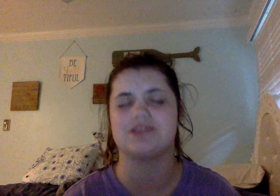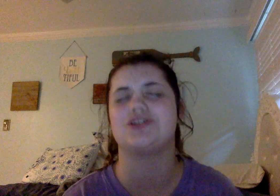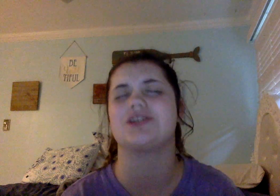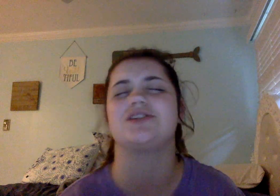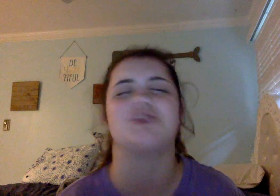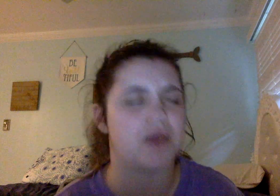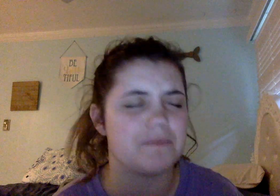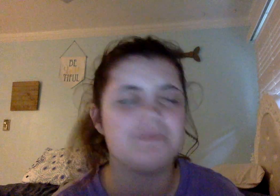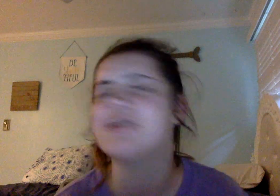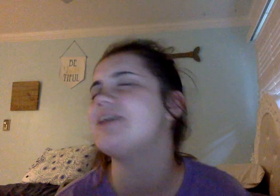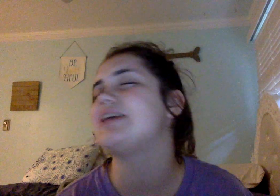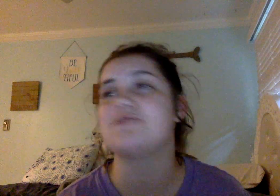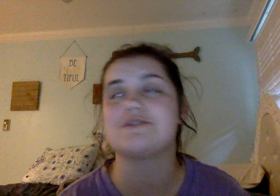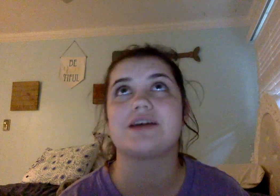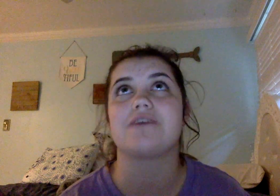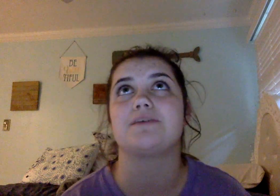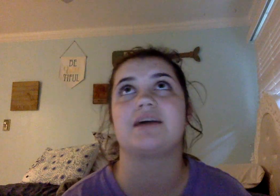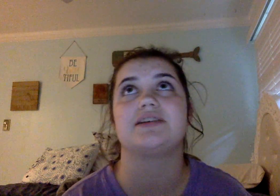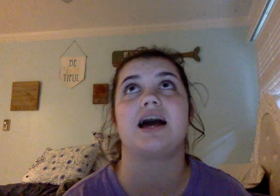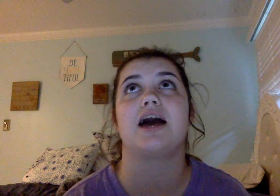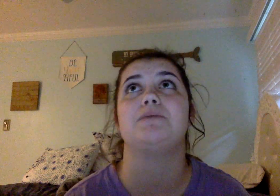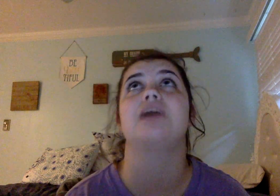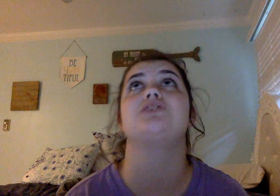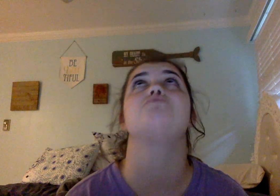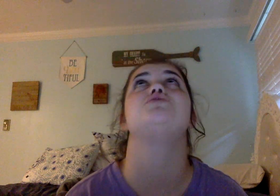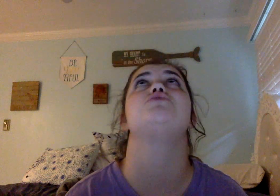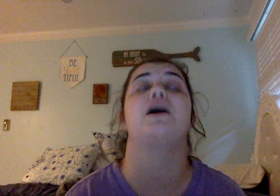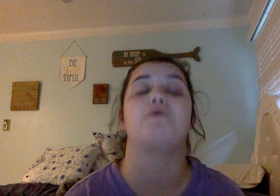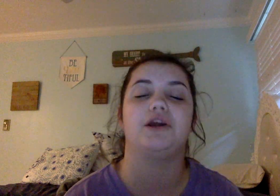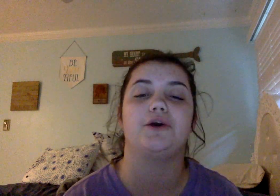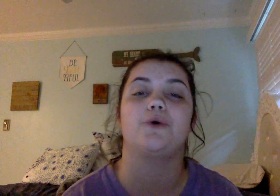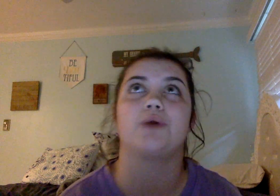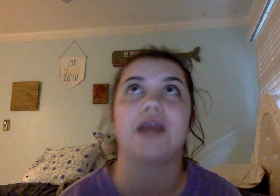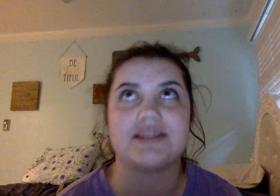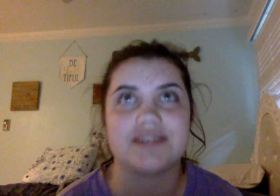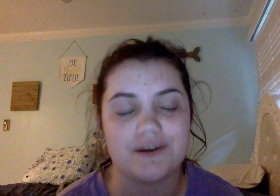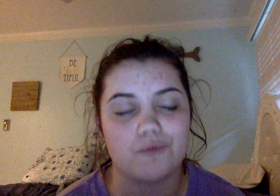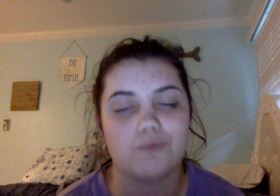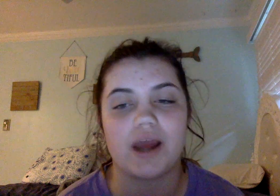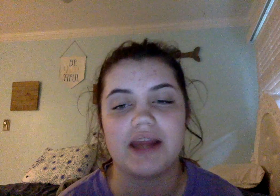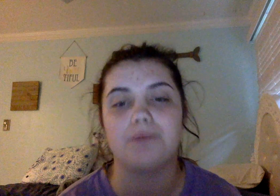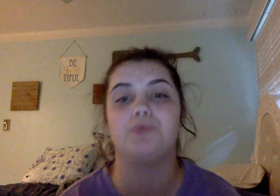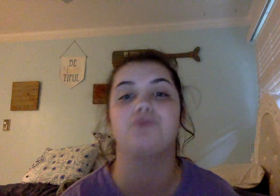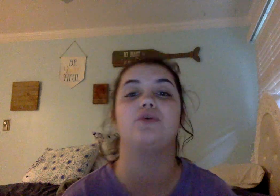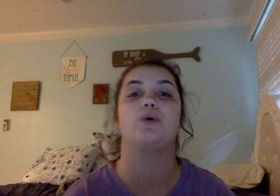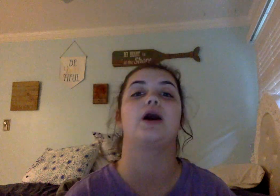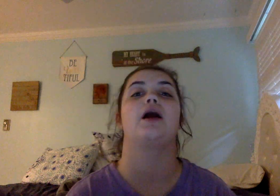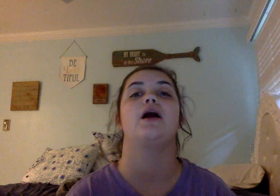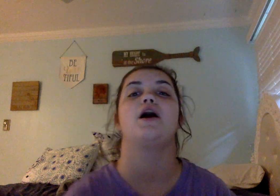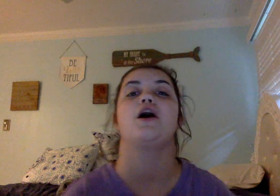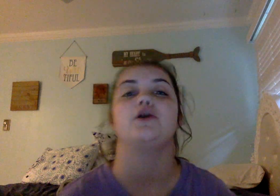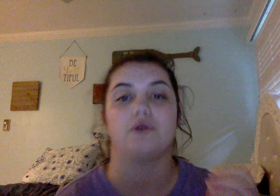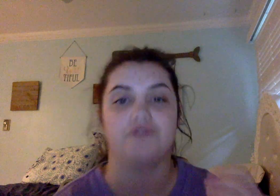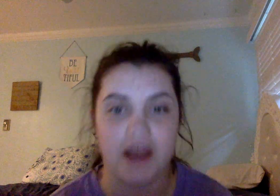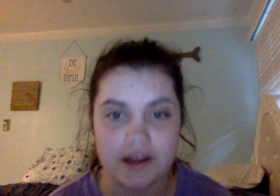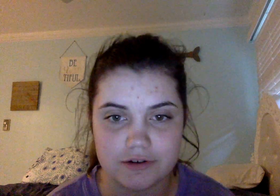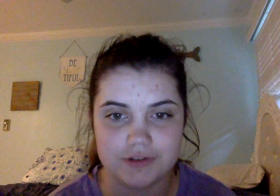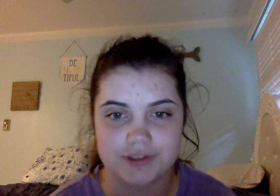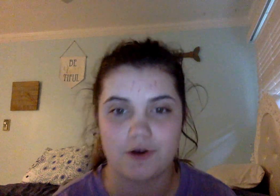just do it. Give yourself some of that time because you do not want to go crazy right before your finals, or